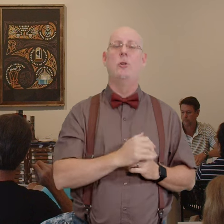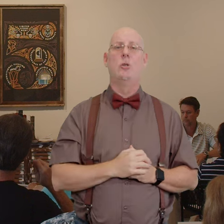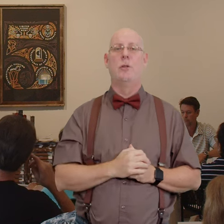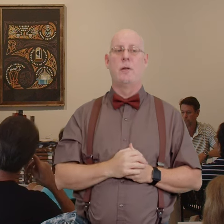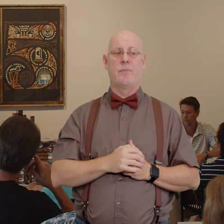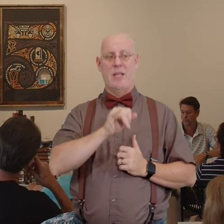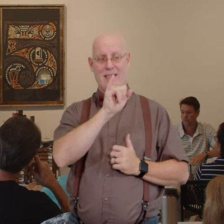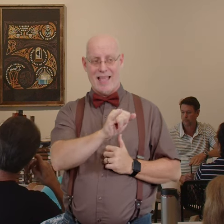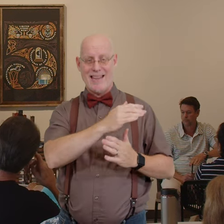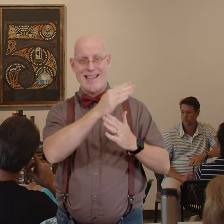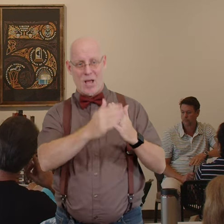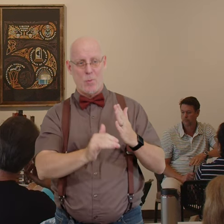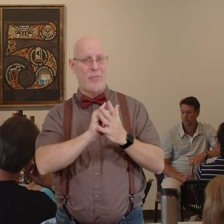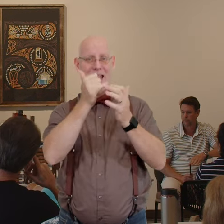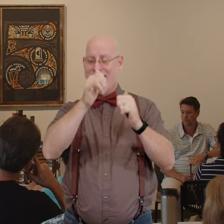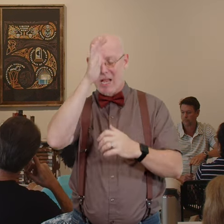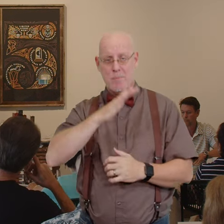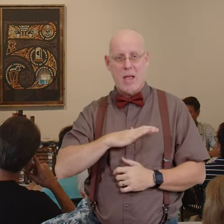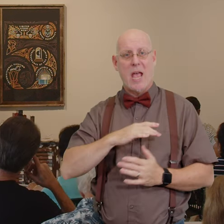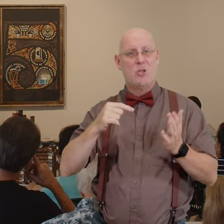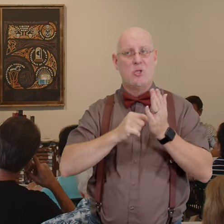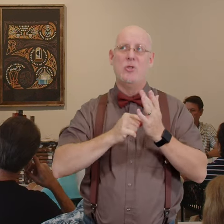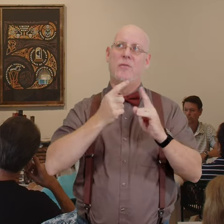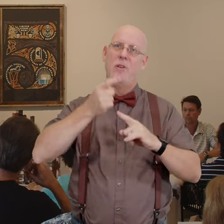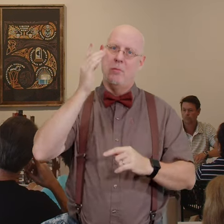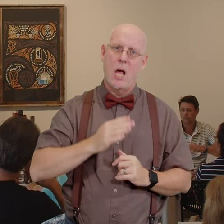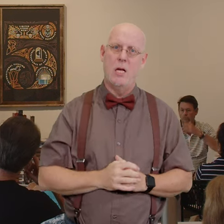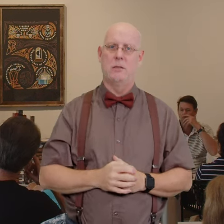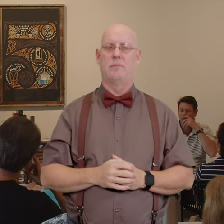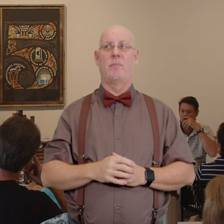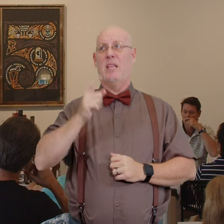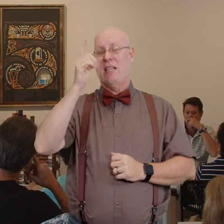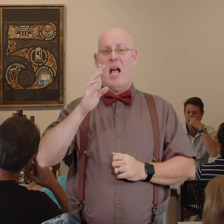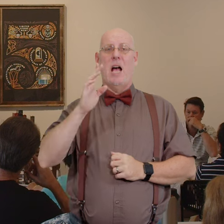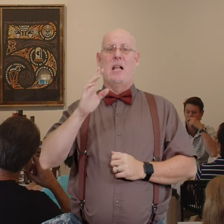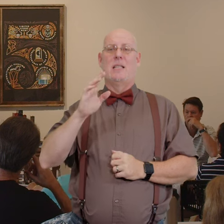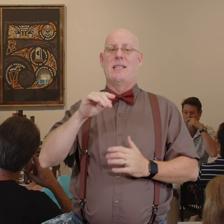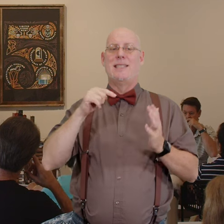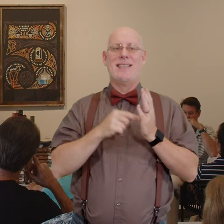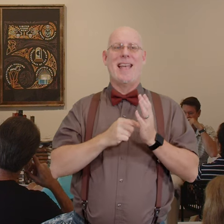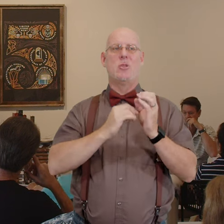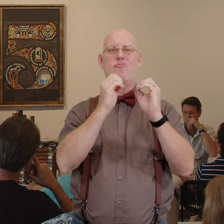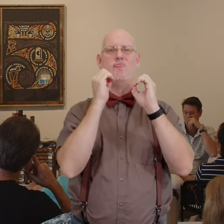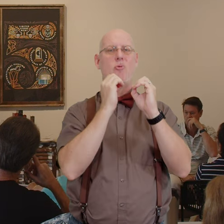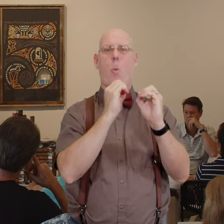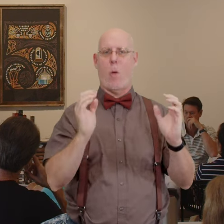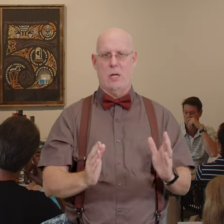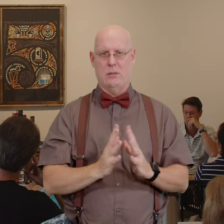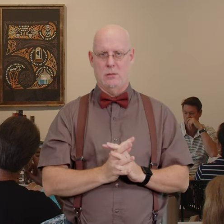forever. For that is the utmost that any man ever merited of God. God is in debt to no